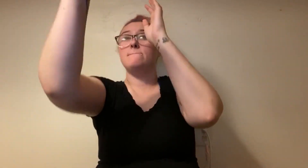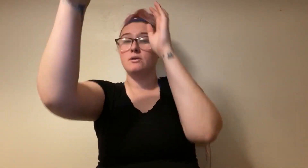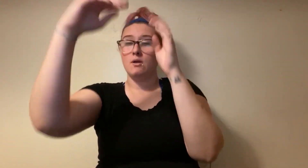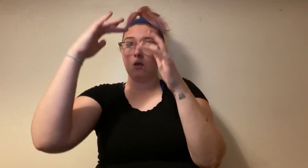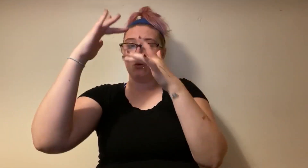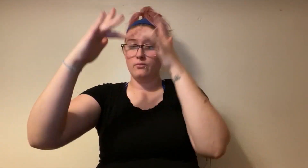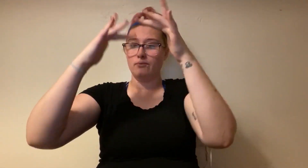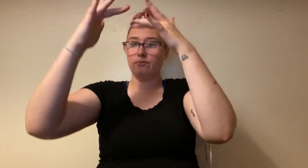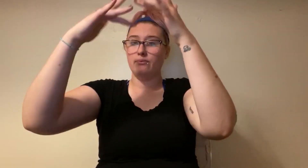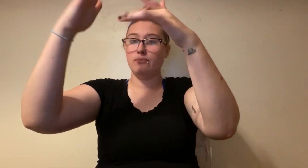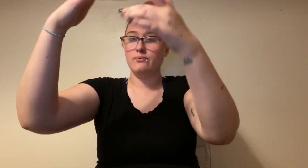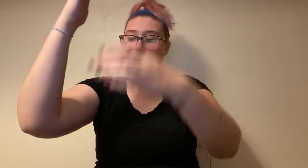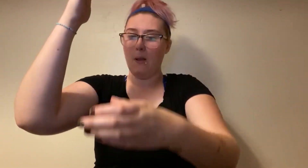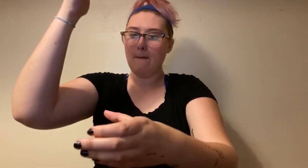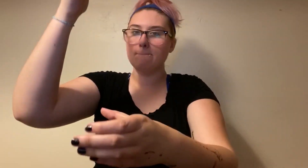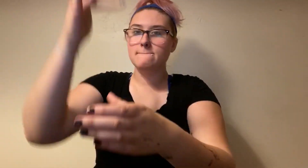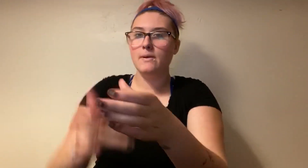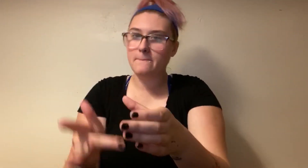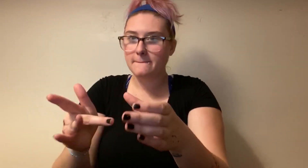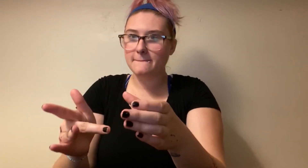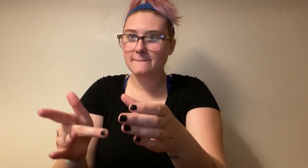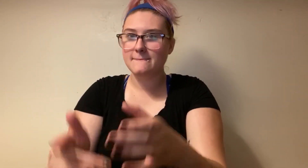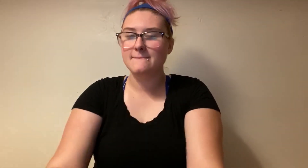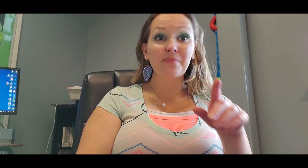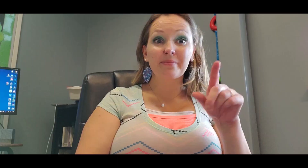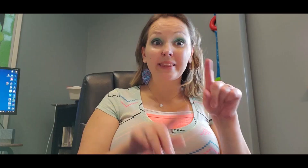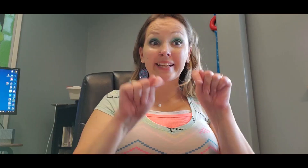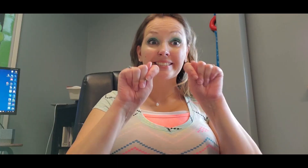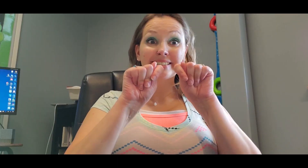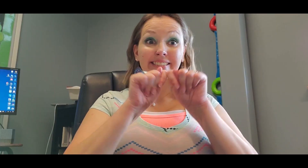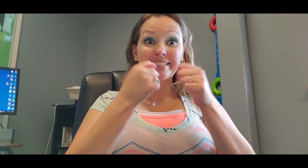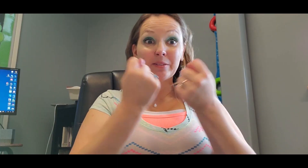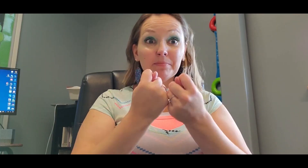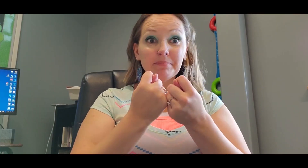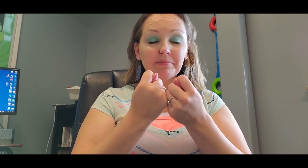shoots, and scores a basket.